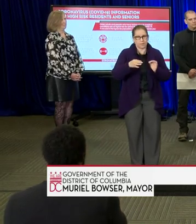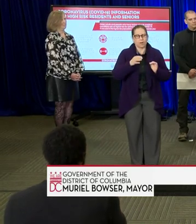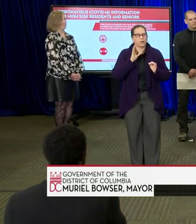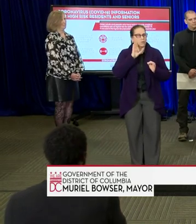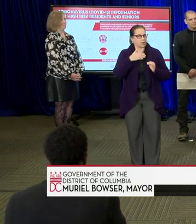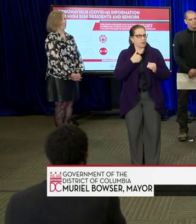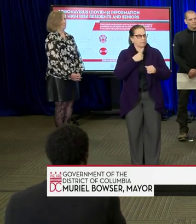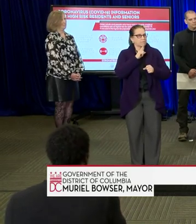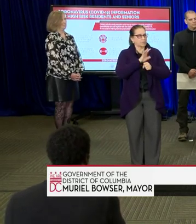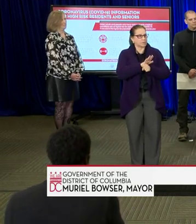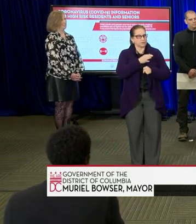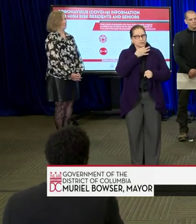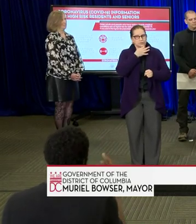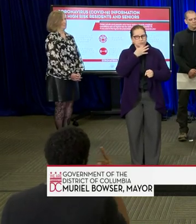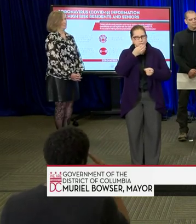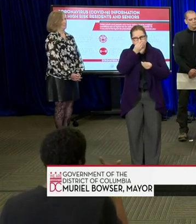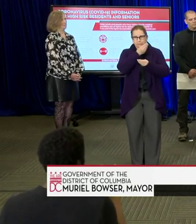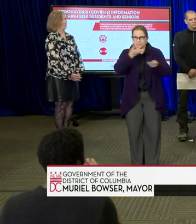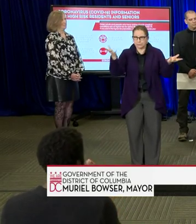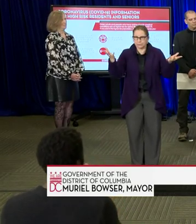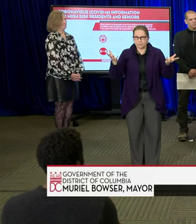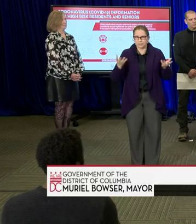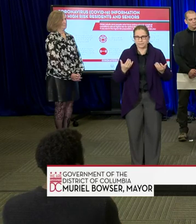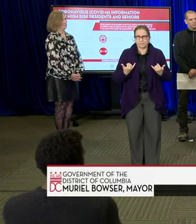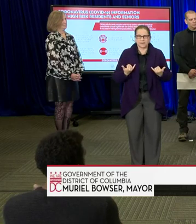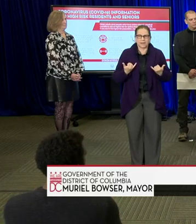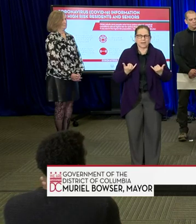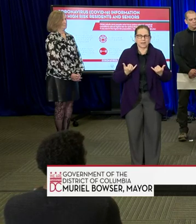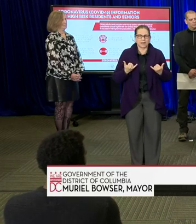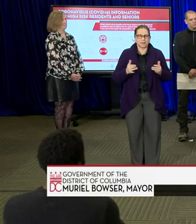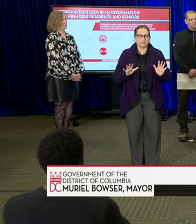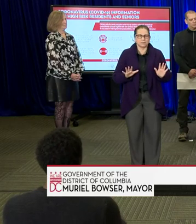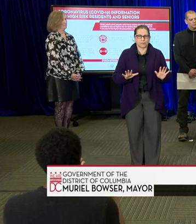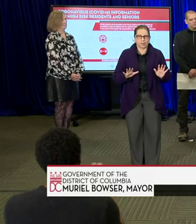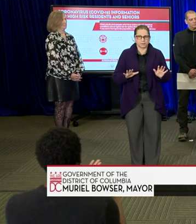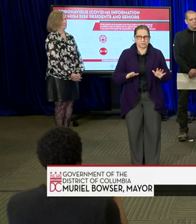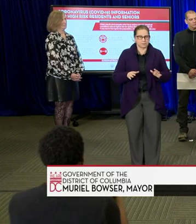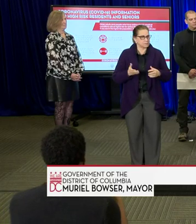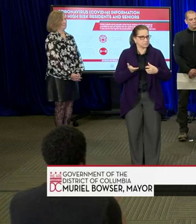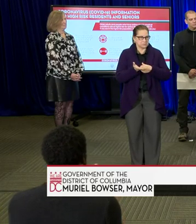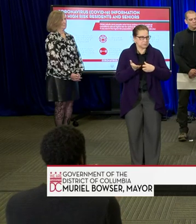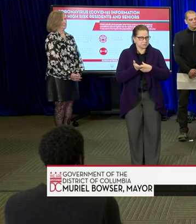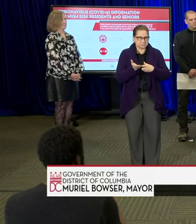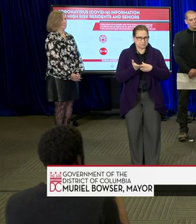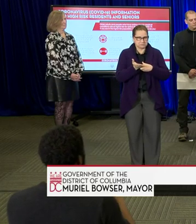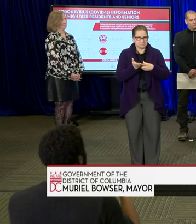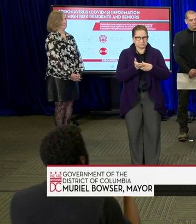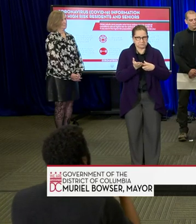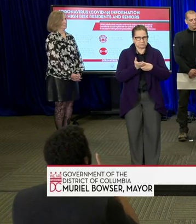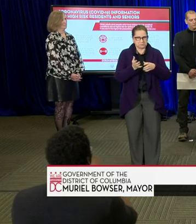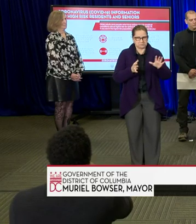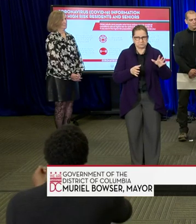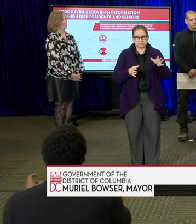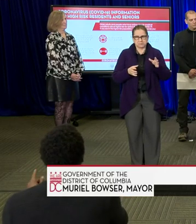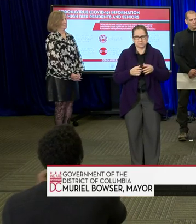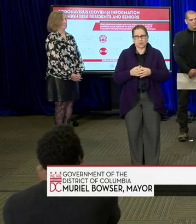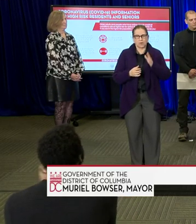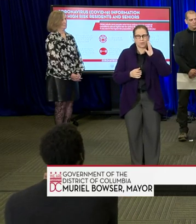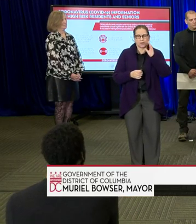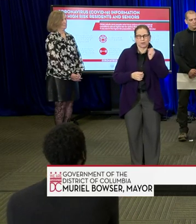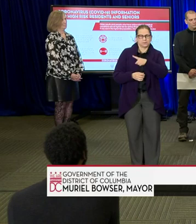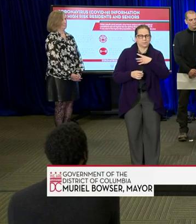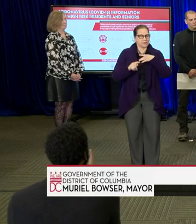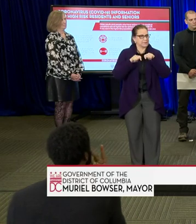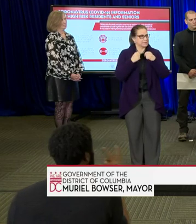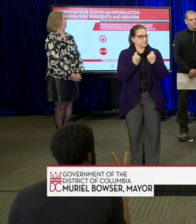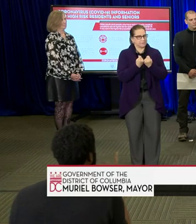we're pretty relaxed on ticketing now. I'll check in with the team to see what types of tickets are being